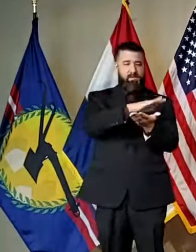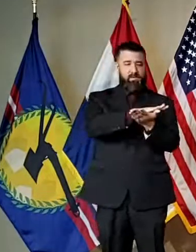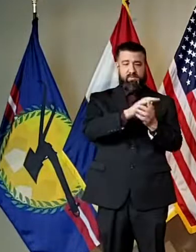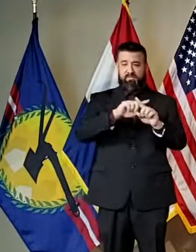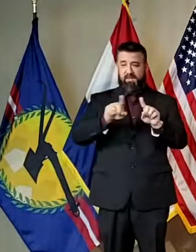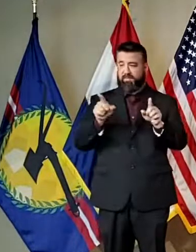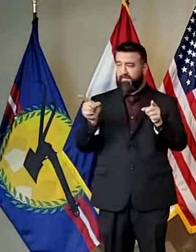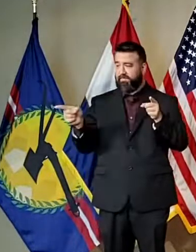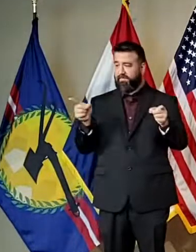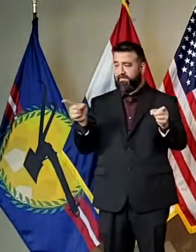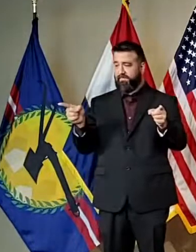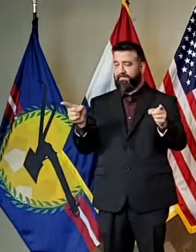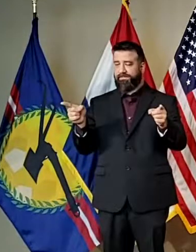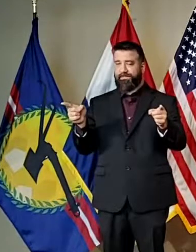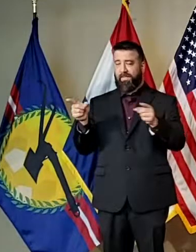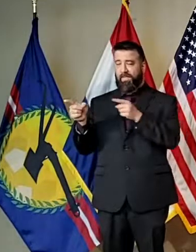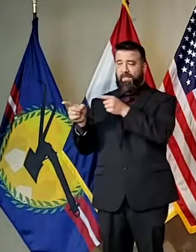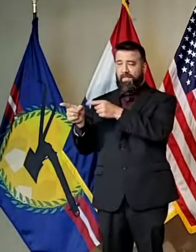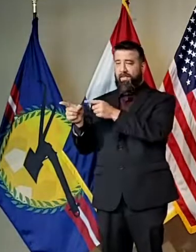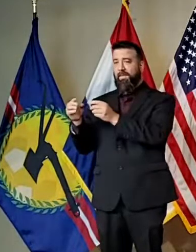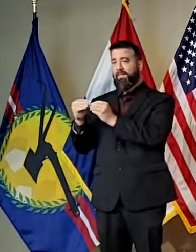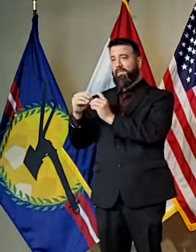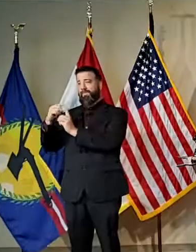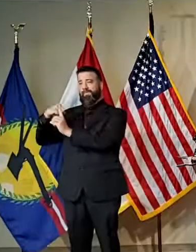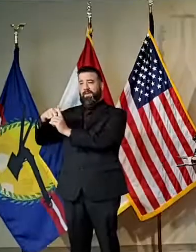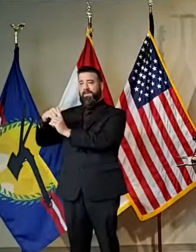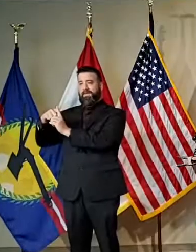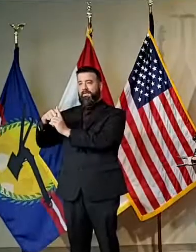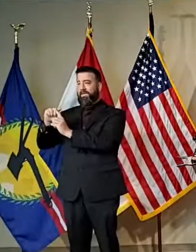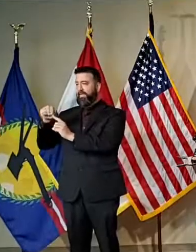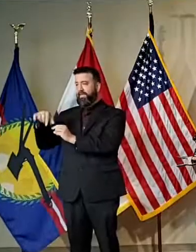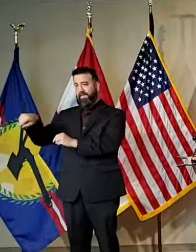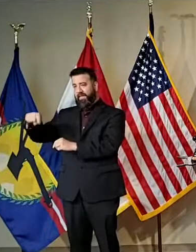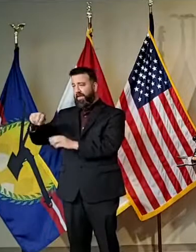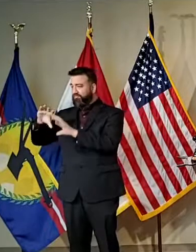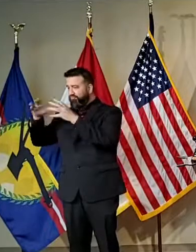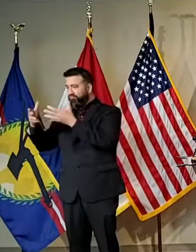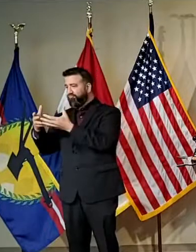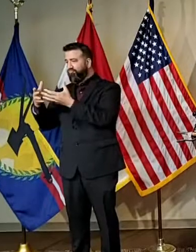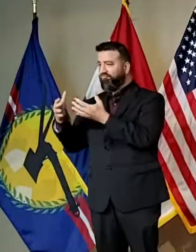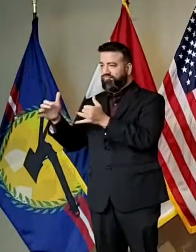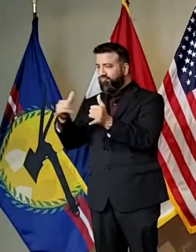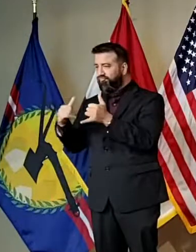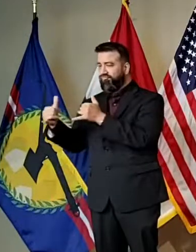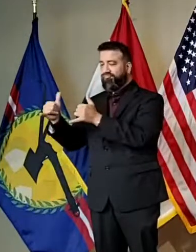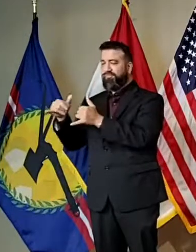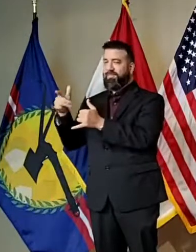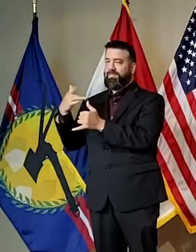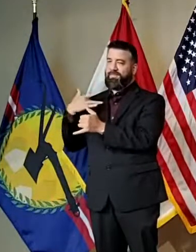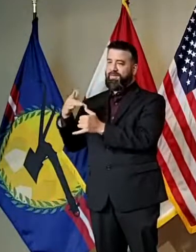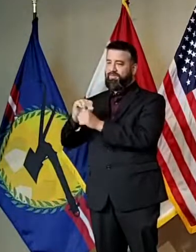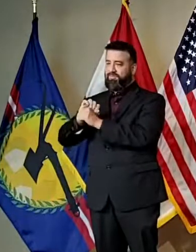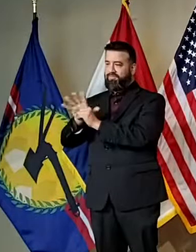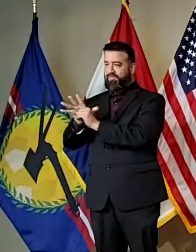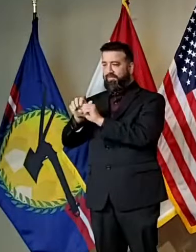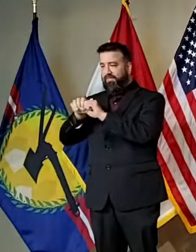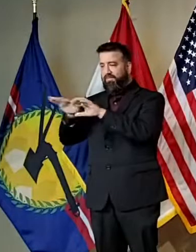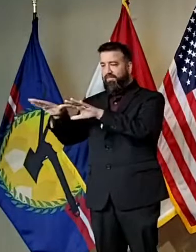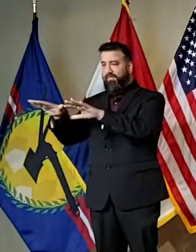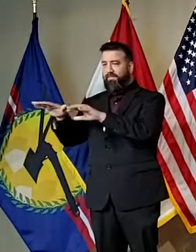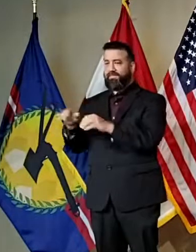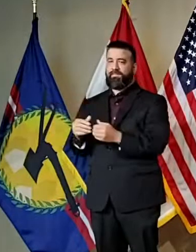the positivity rate that they carry when they get together. And so the risk of